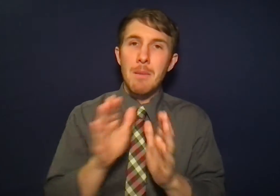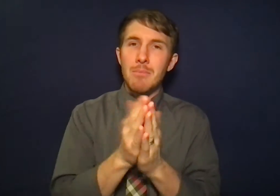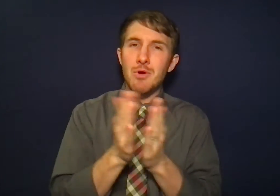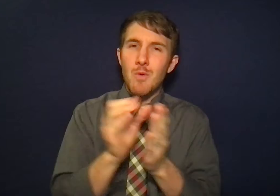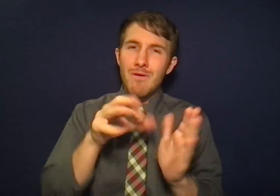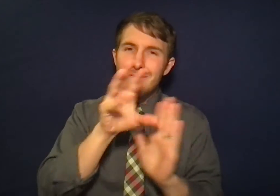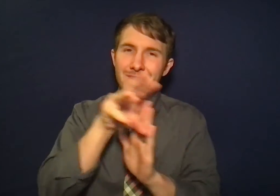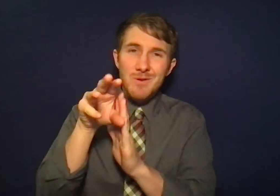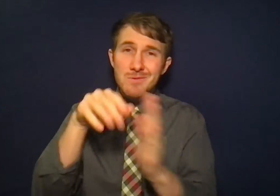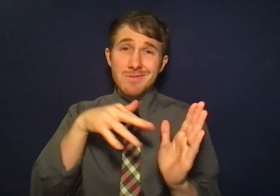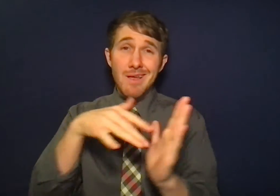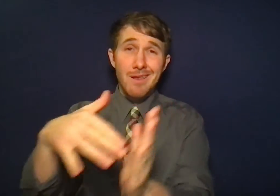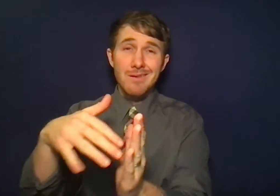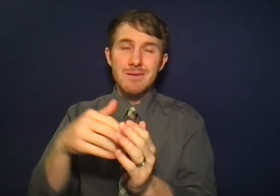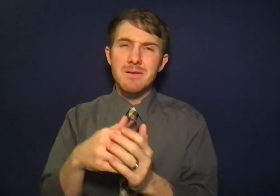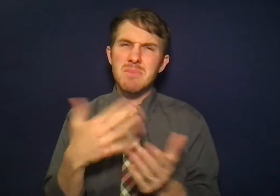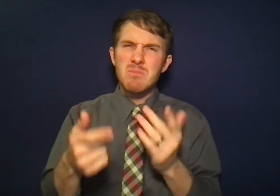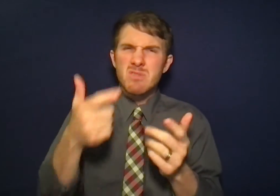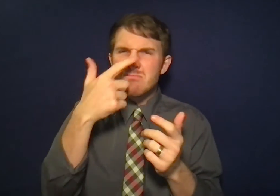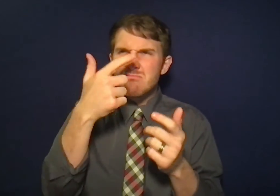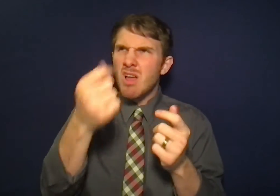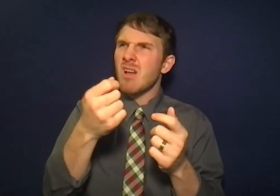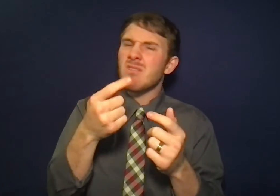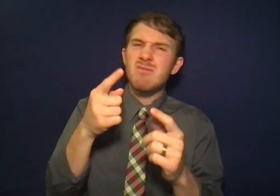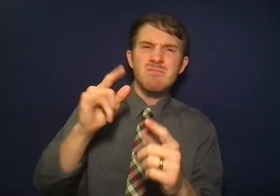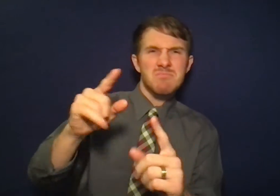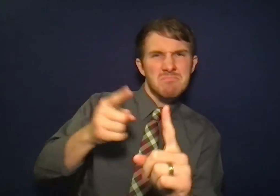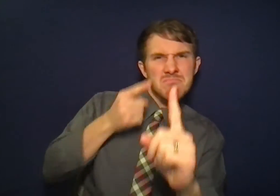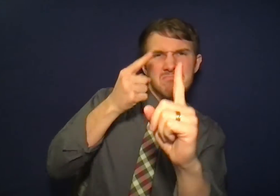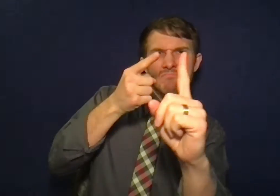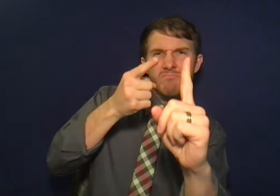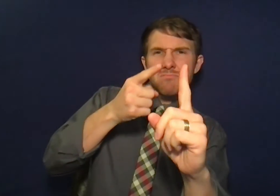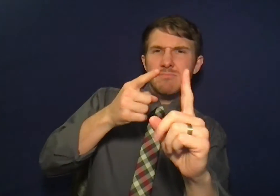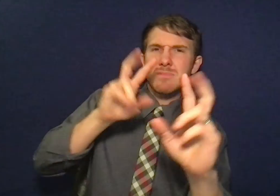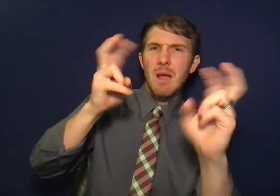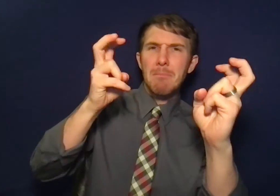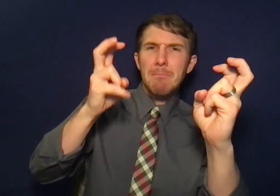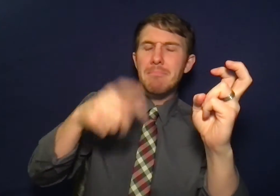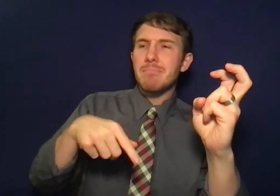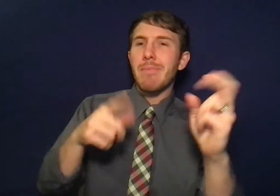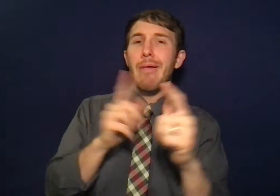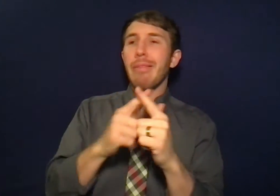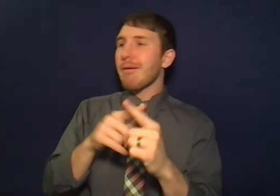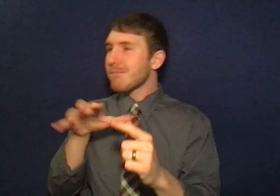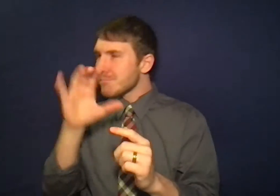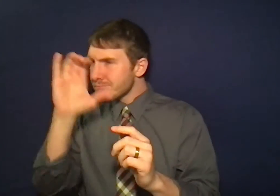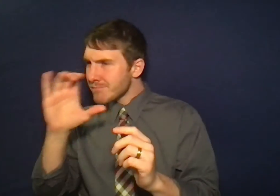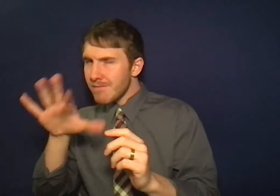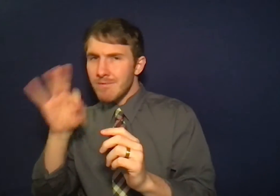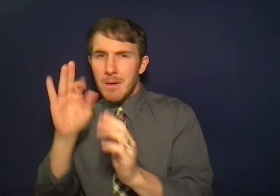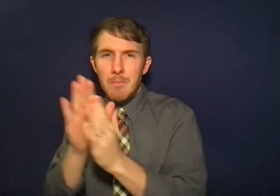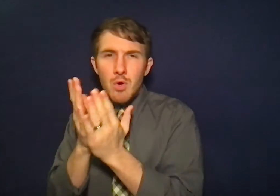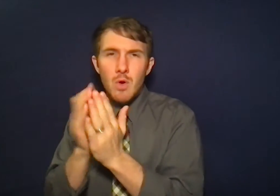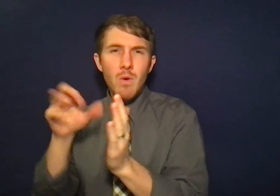A book or video study. You might select a topic of interest and then find a book or video that fits that